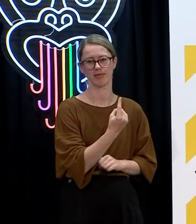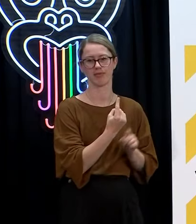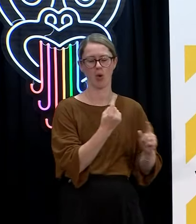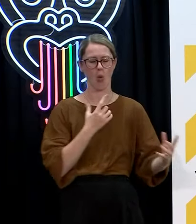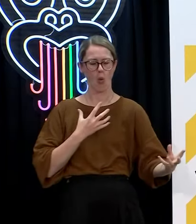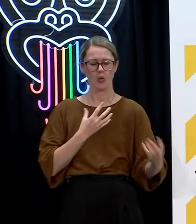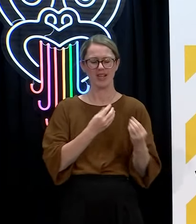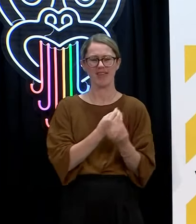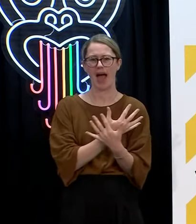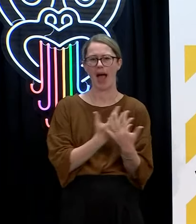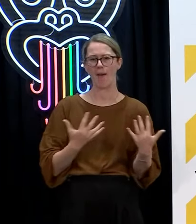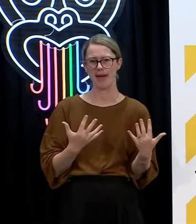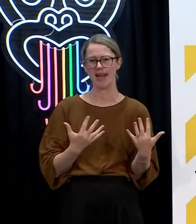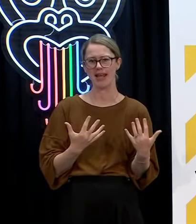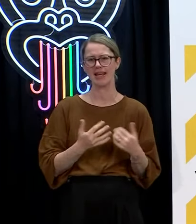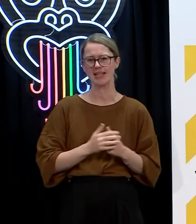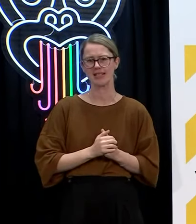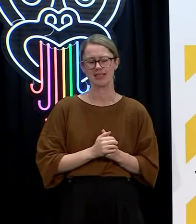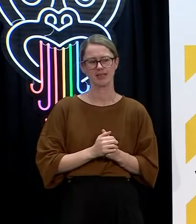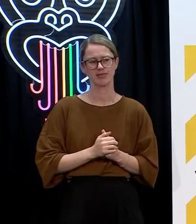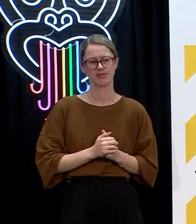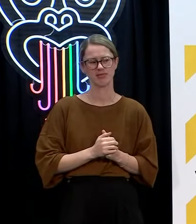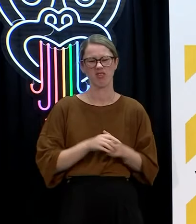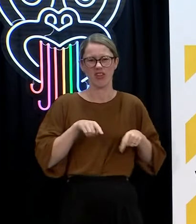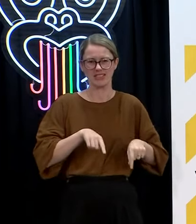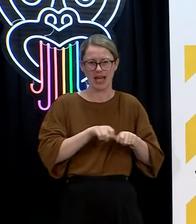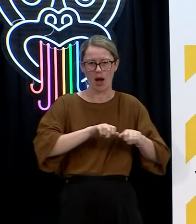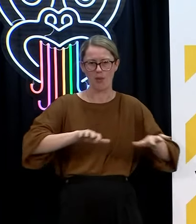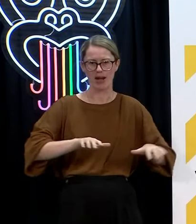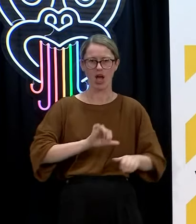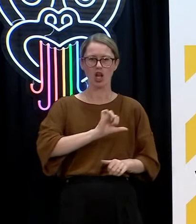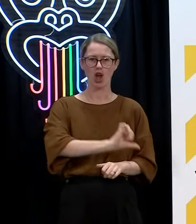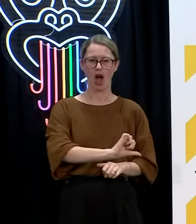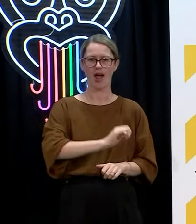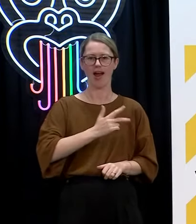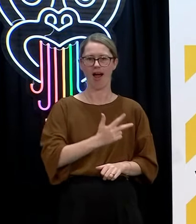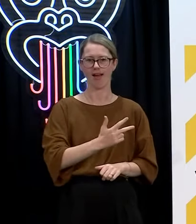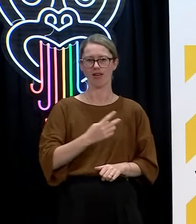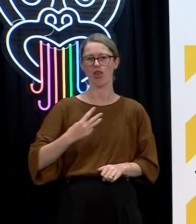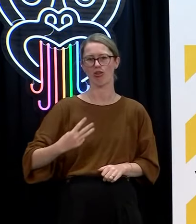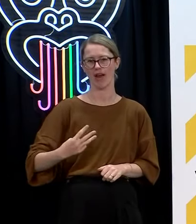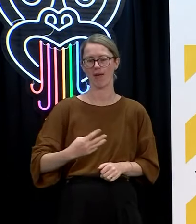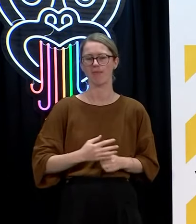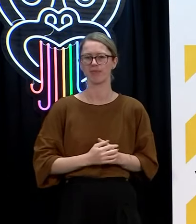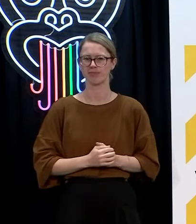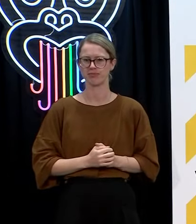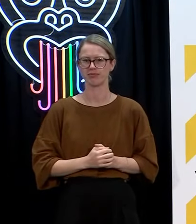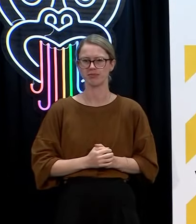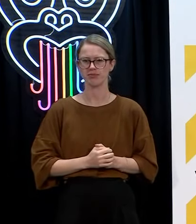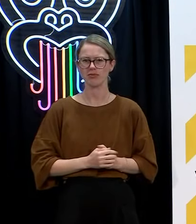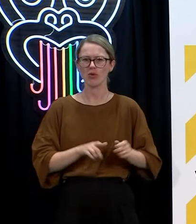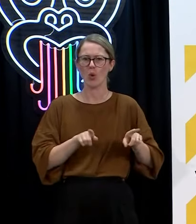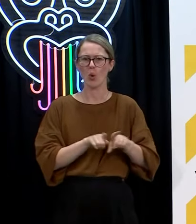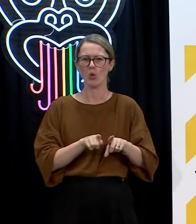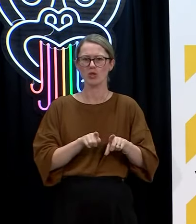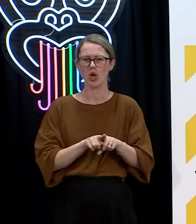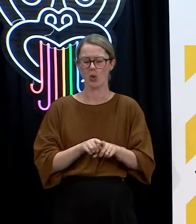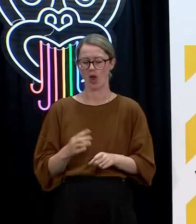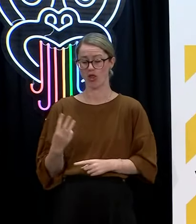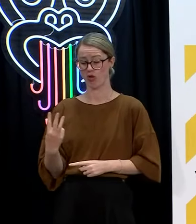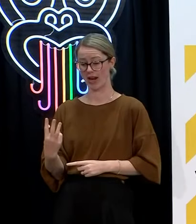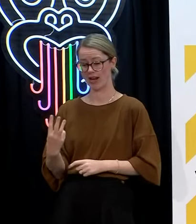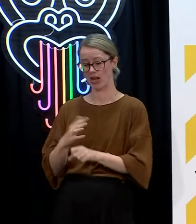our total number of cases in this outbreak to 983. There are also 3 cases